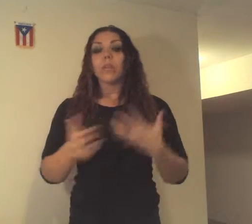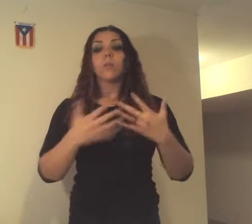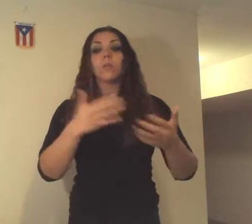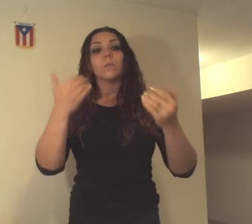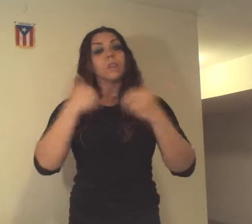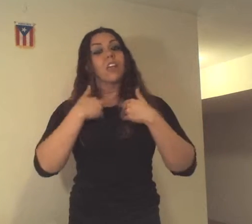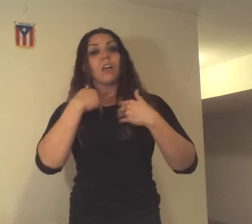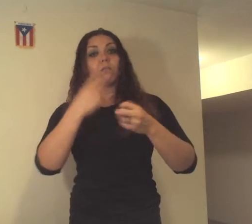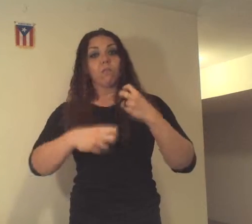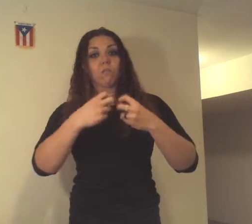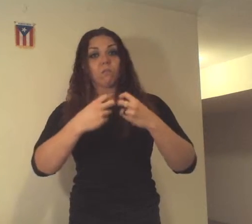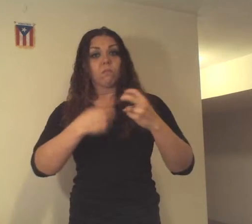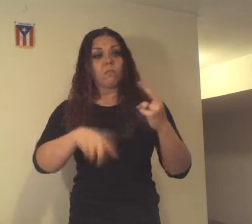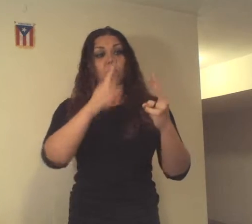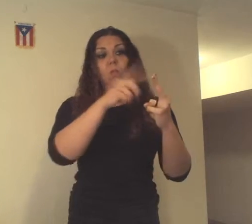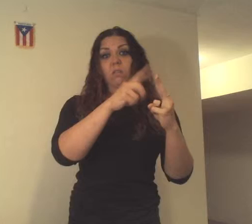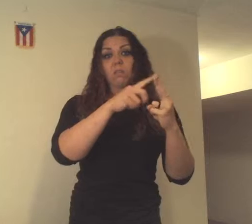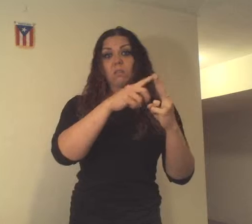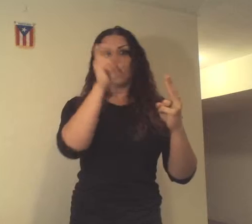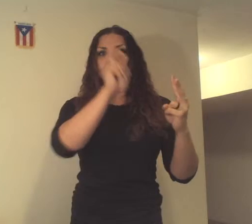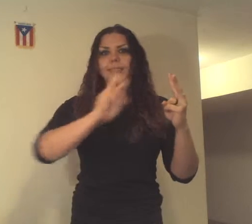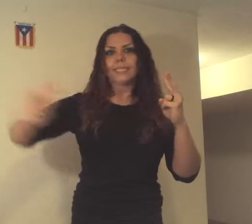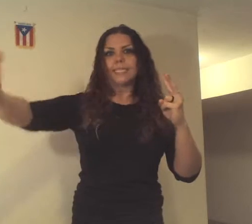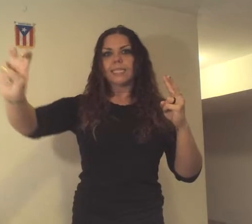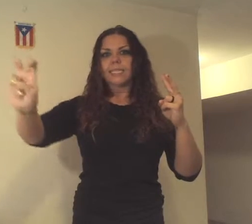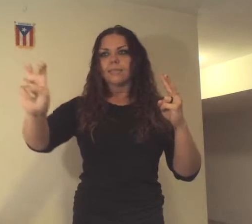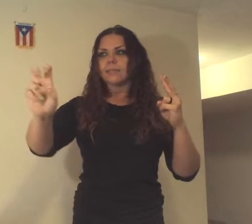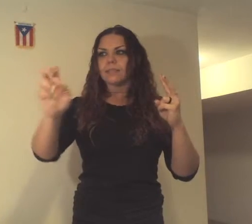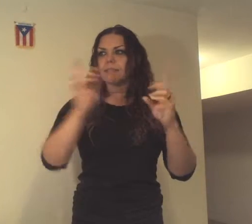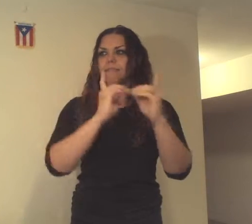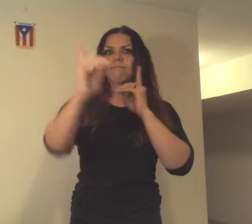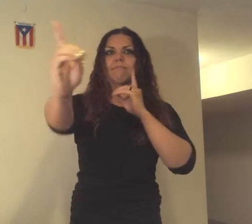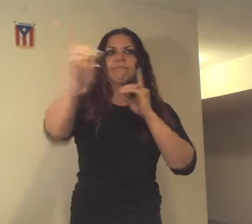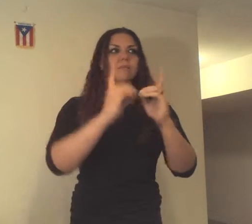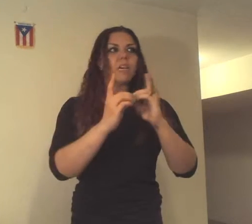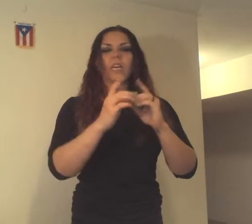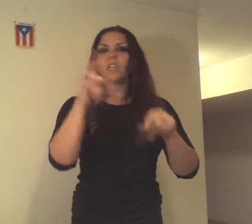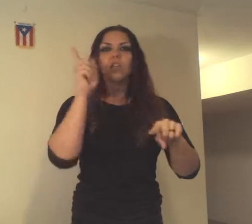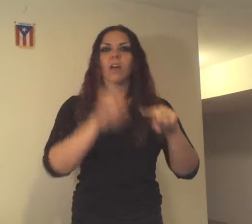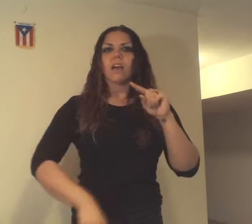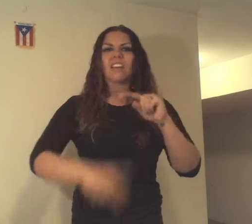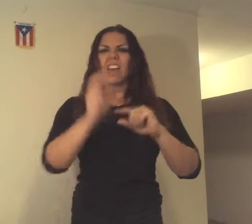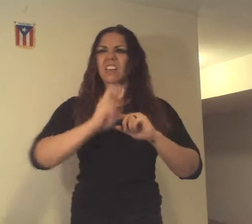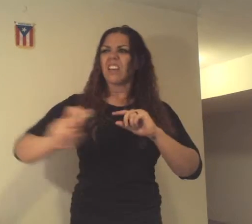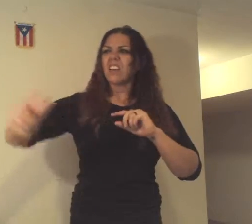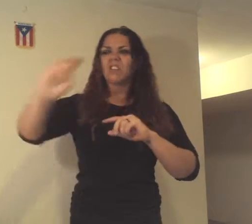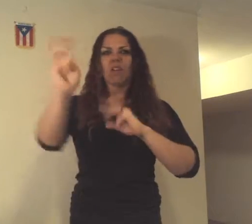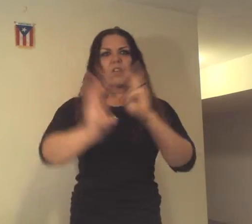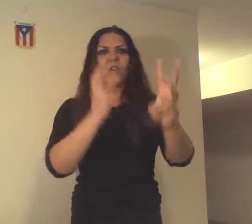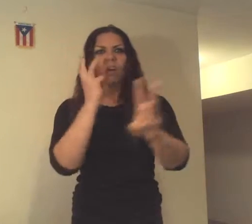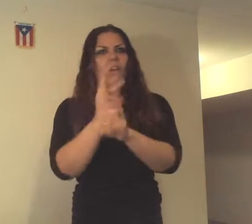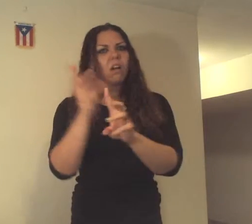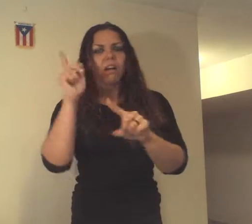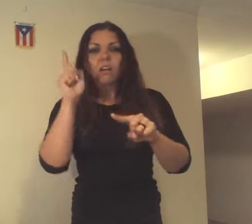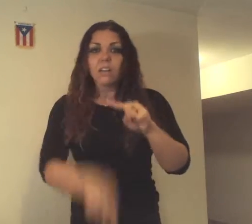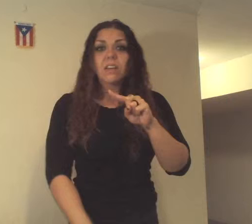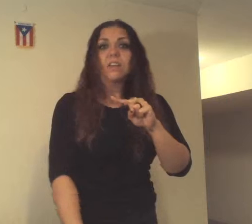distance. We can't travel everywhere. We need to make the world a smaller place. And I think that we can develop some tools to do